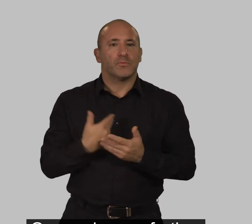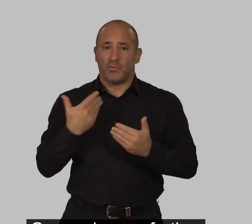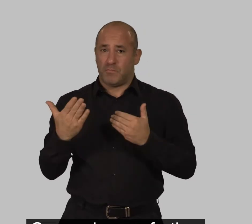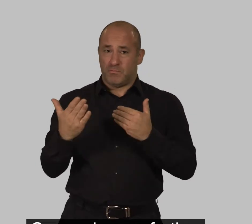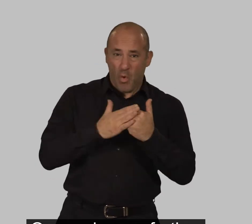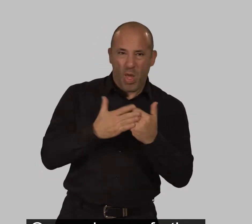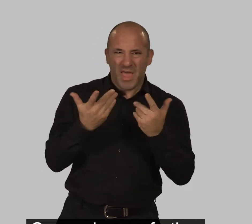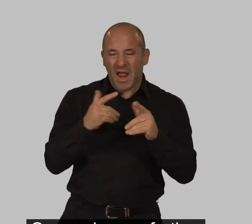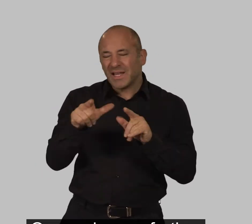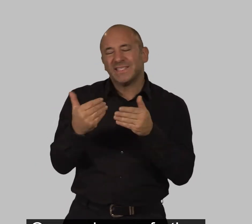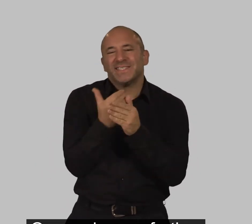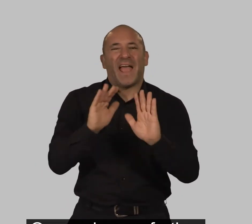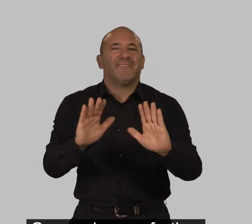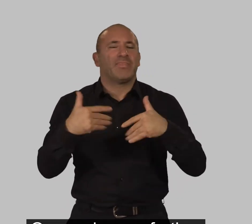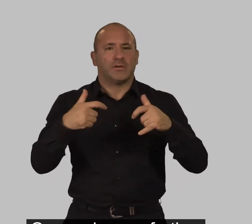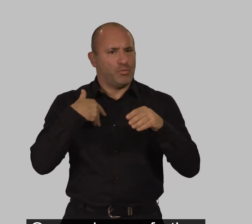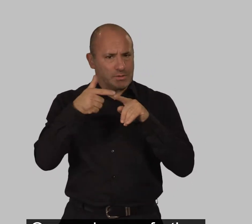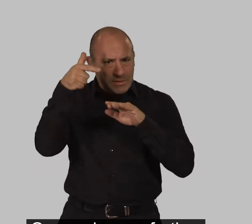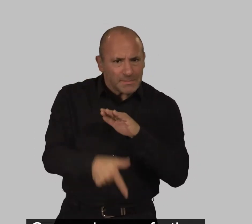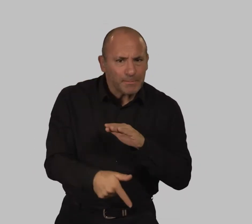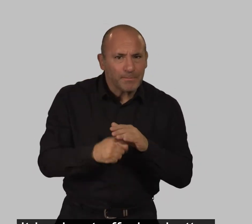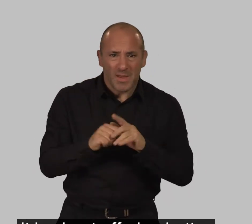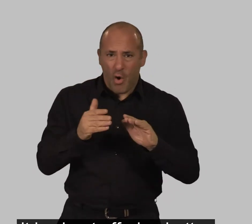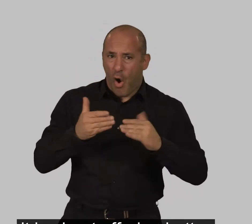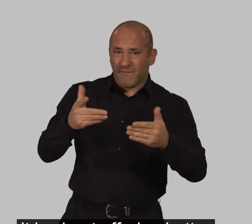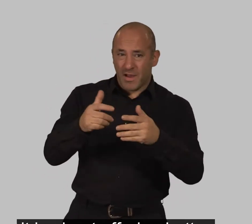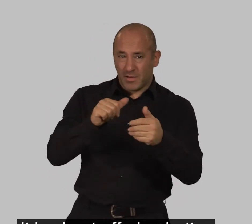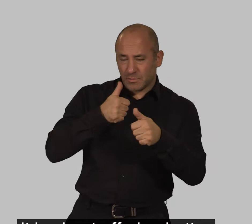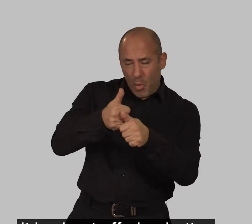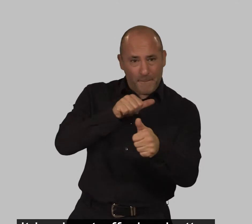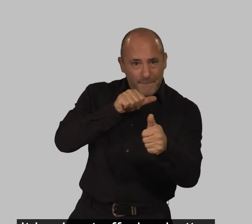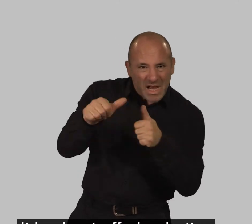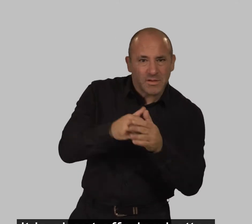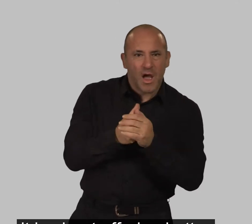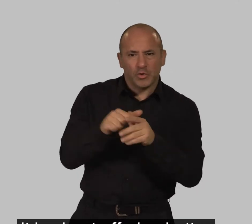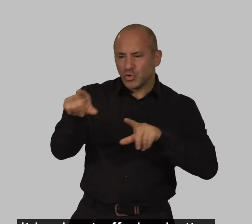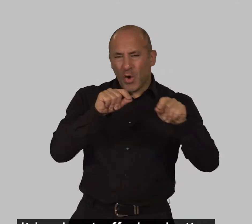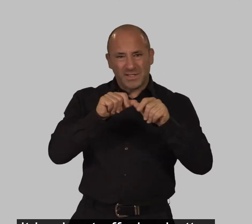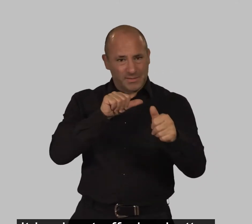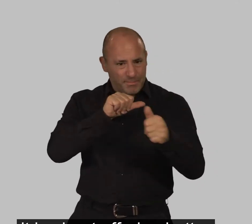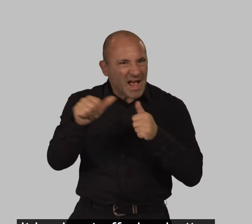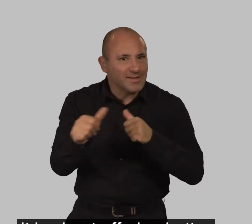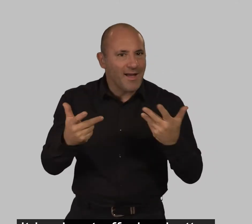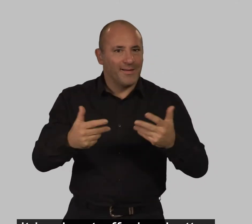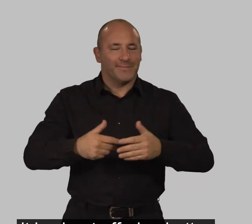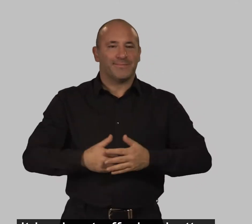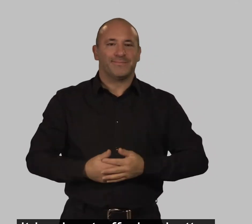Our work goes further than providing a safety net. It is about offering better support and greater